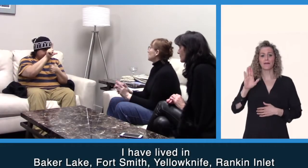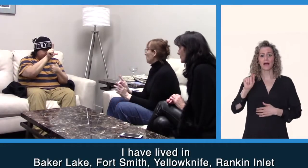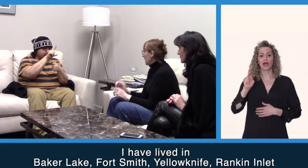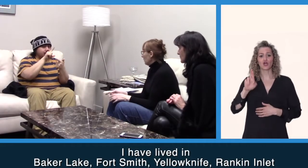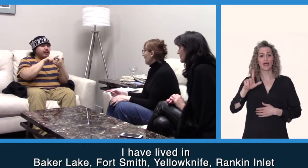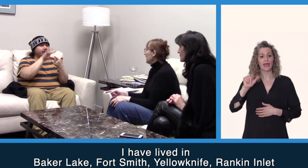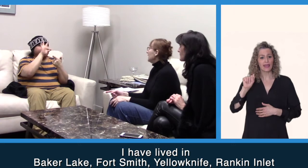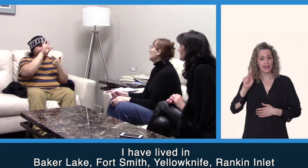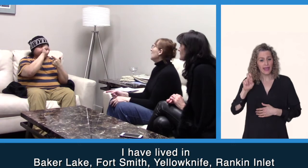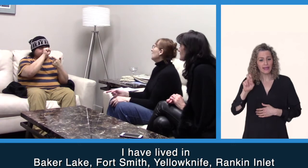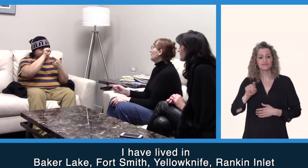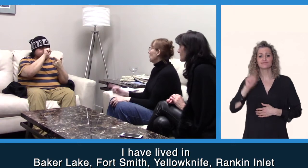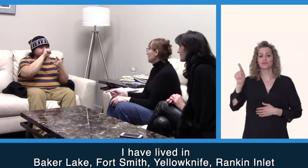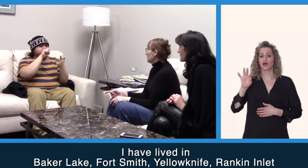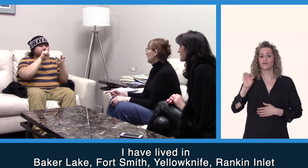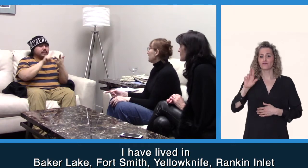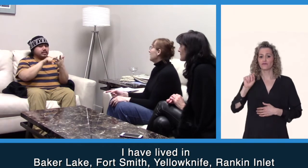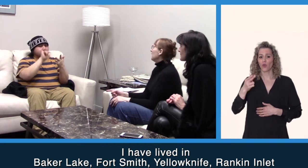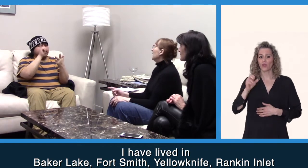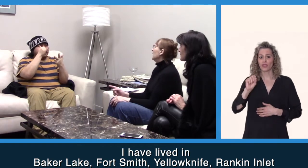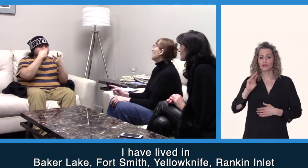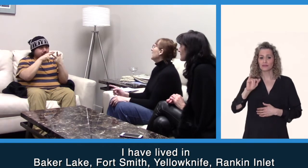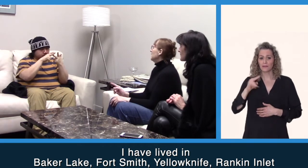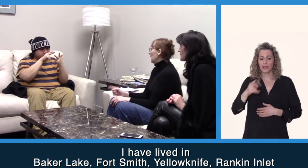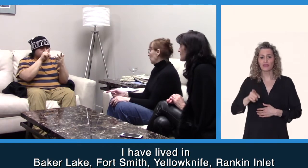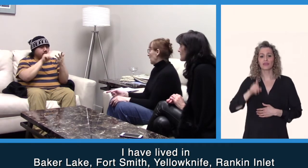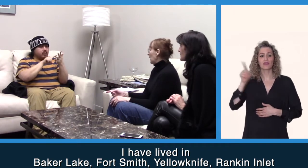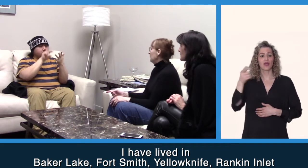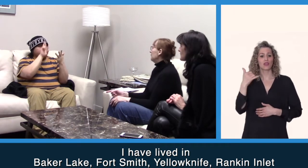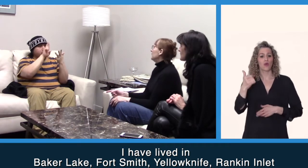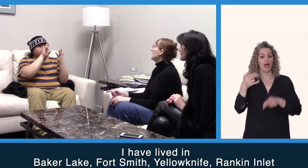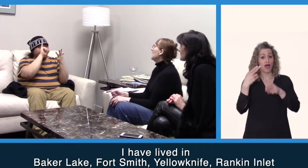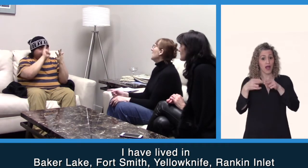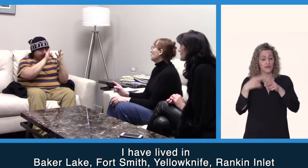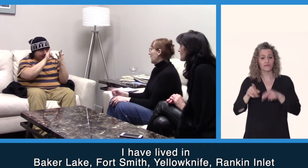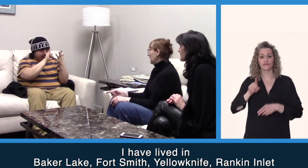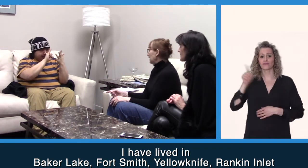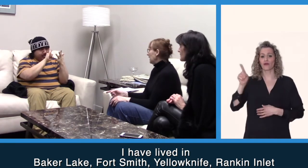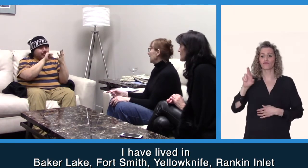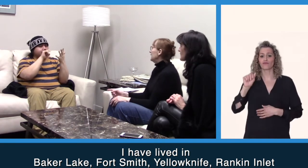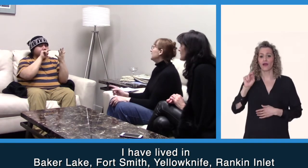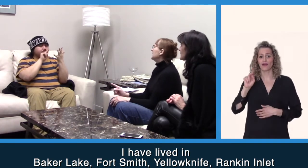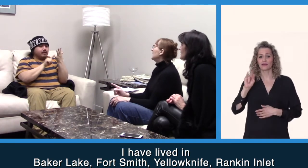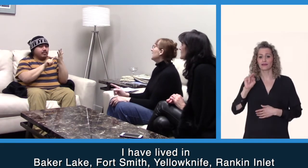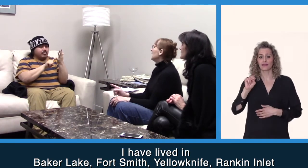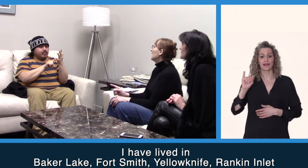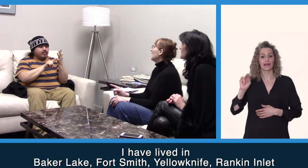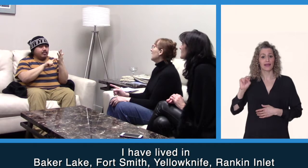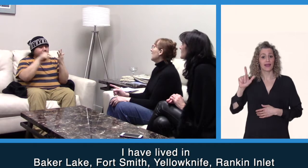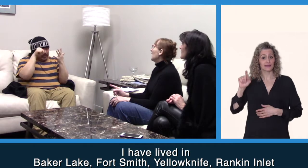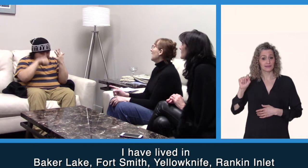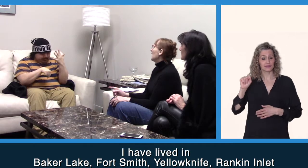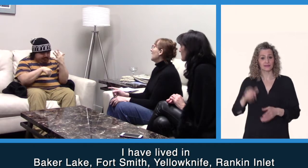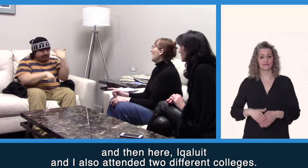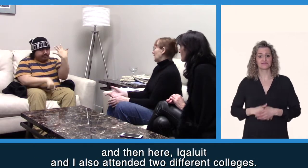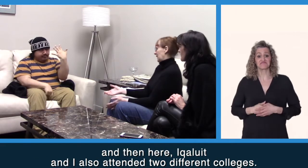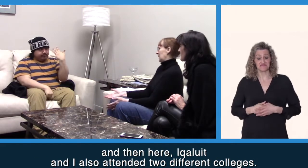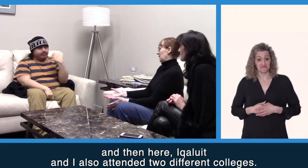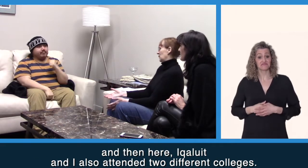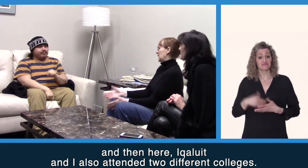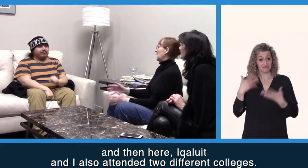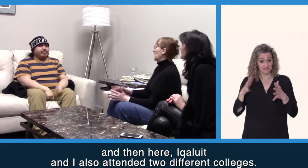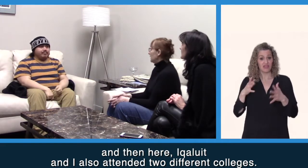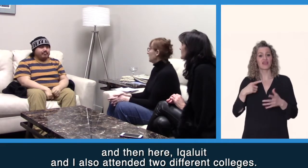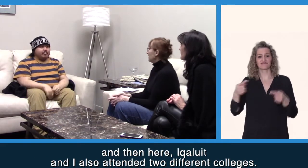Oh, that was so Baker Lake, Fort Smith, Yellowknife, Rankin Inlet, and